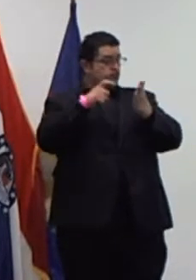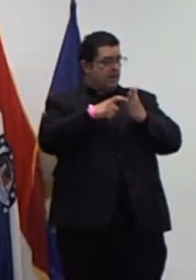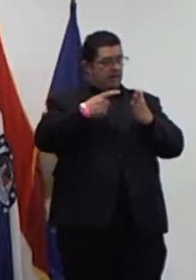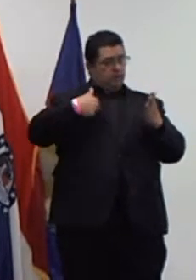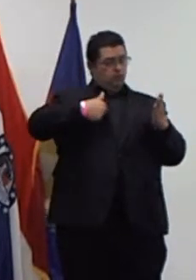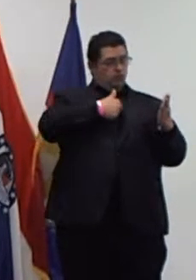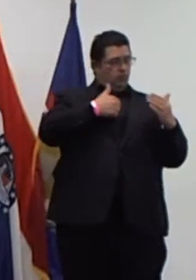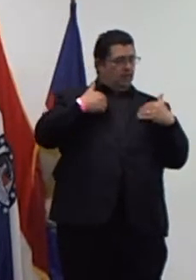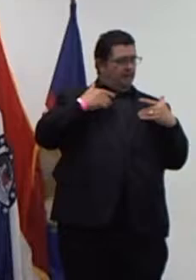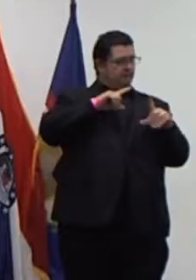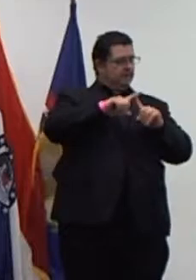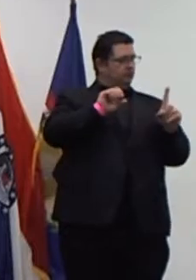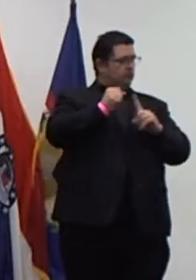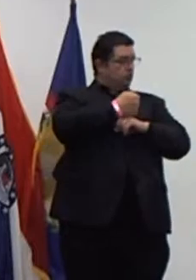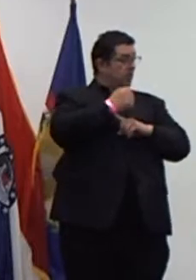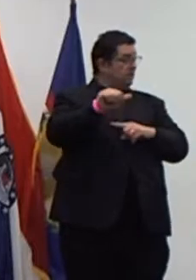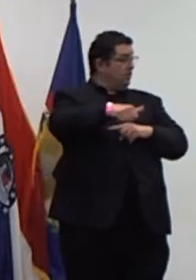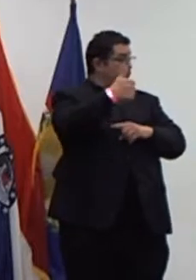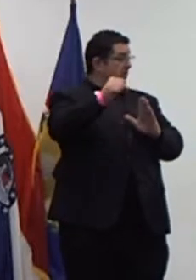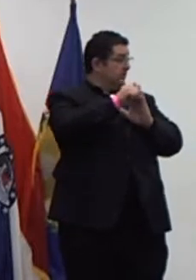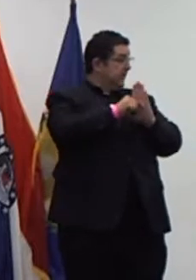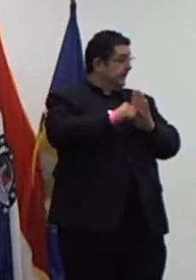we have a different situation here than the rest of the state.